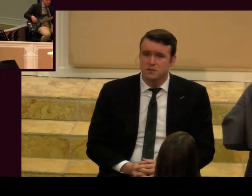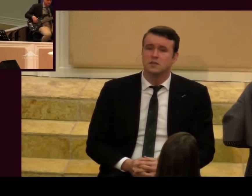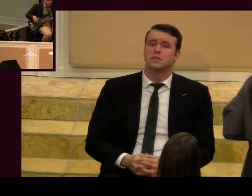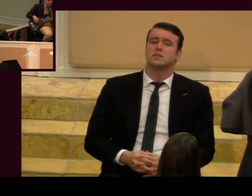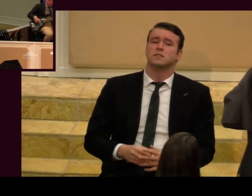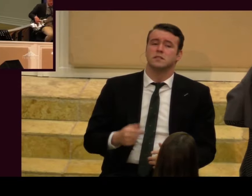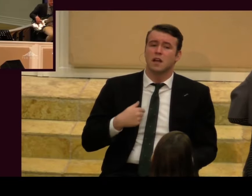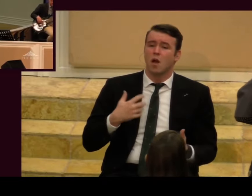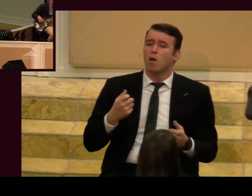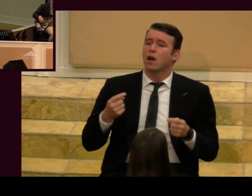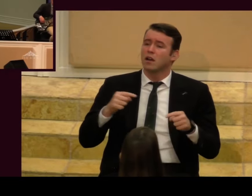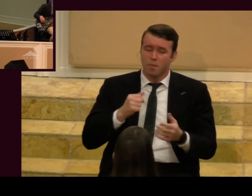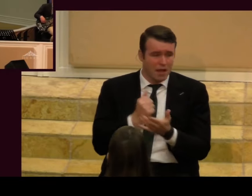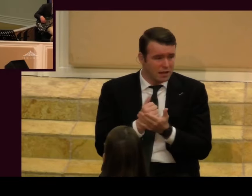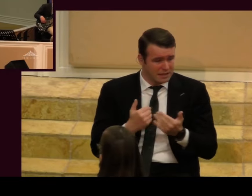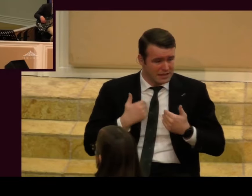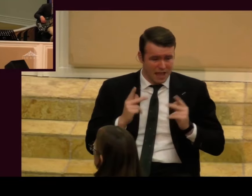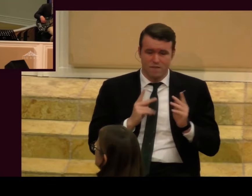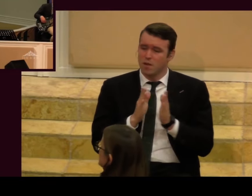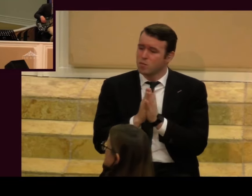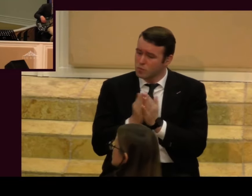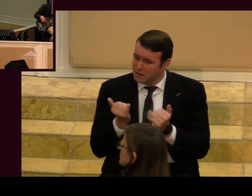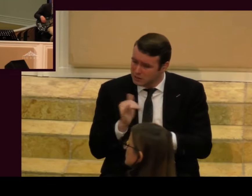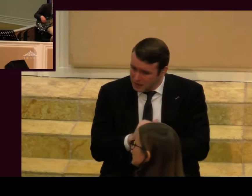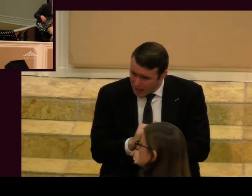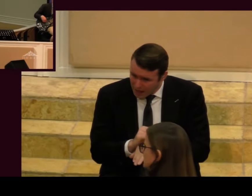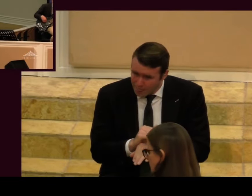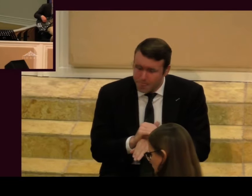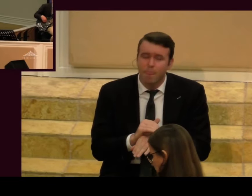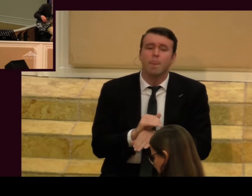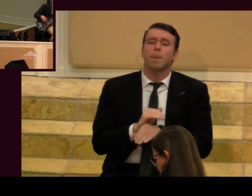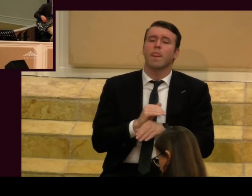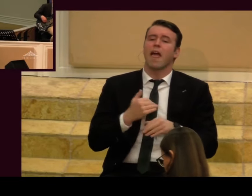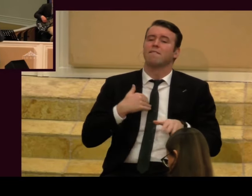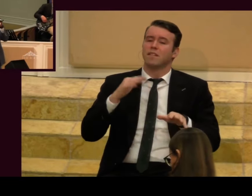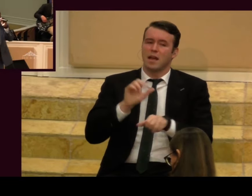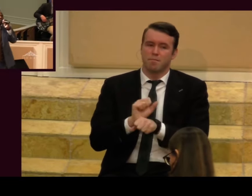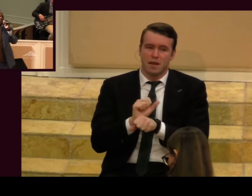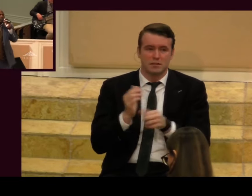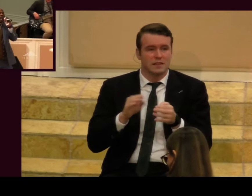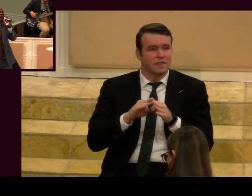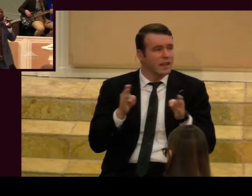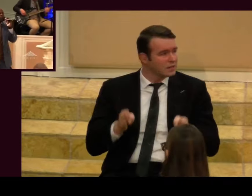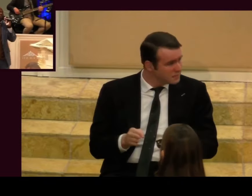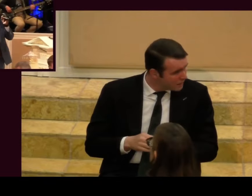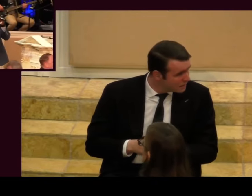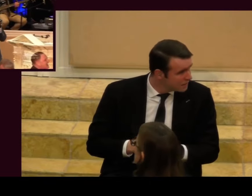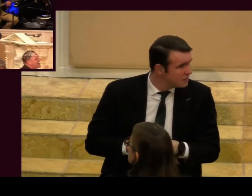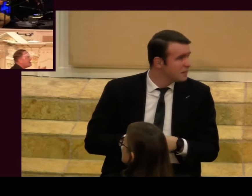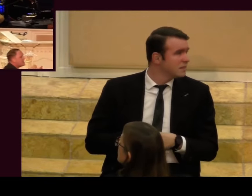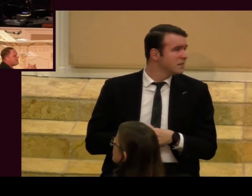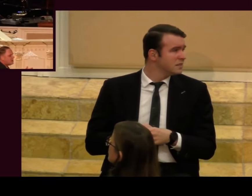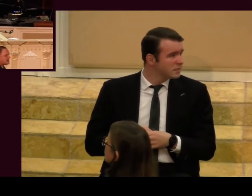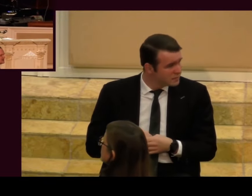Come on, I want you to come help these young folk pray tonight. Come on, there's a miracle in this house.